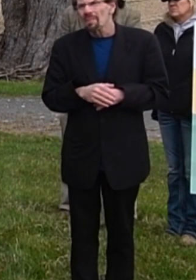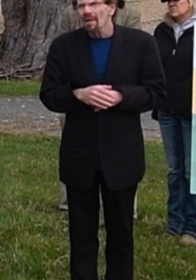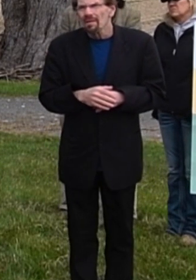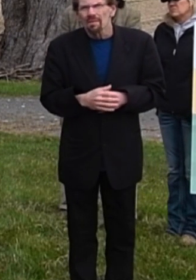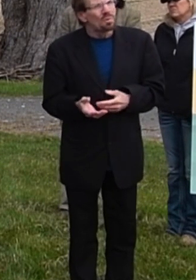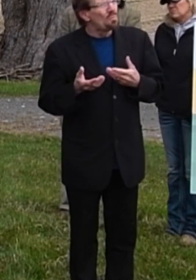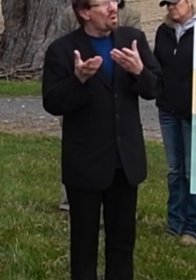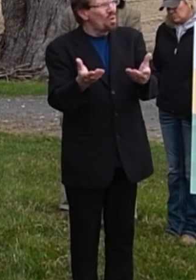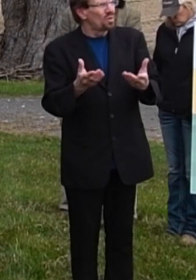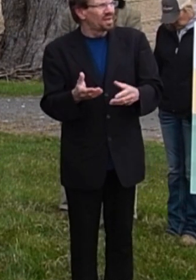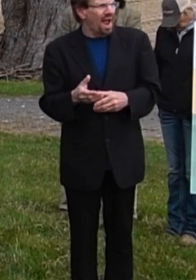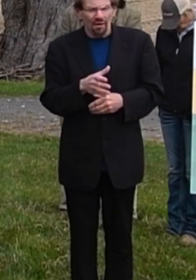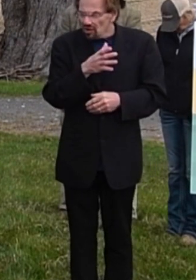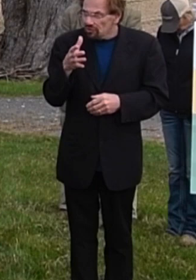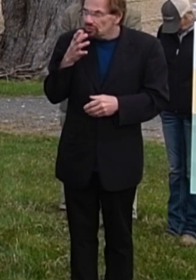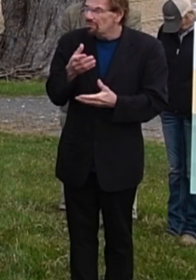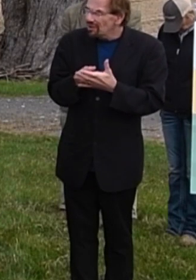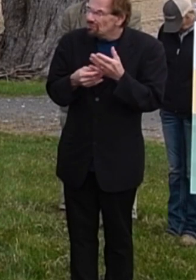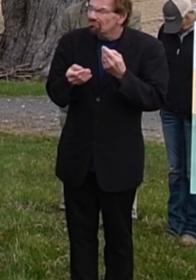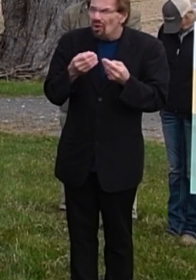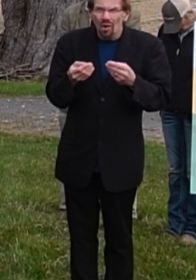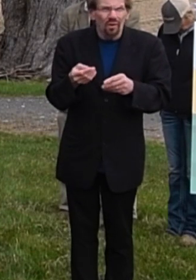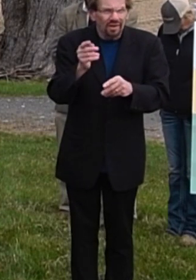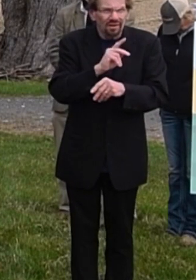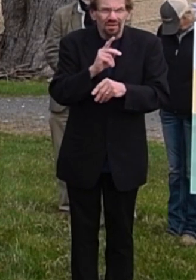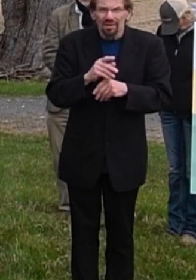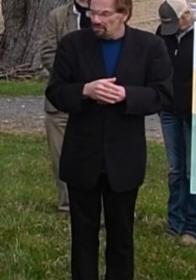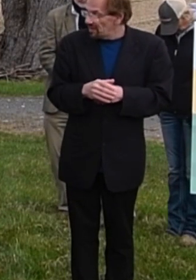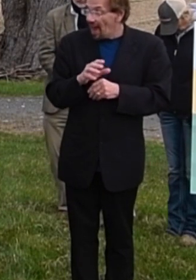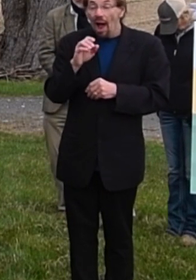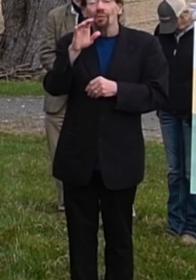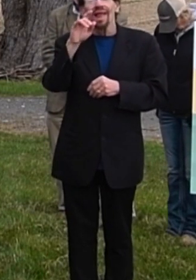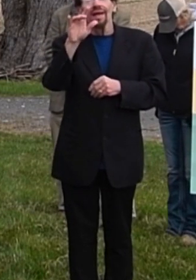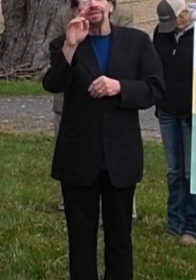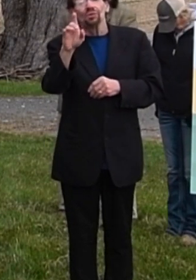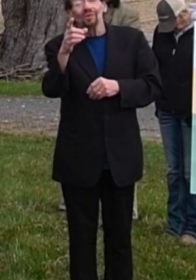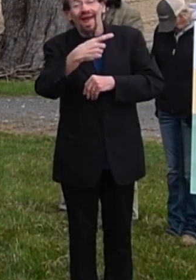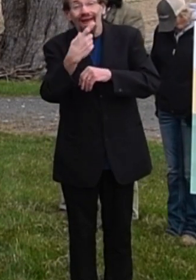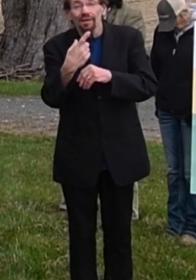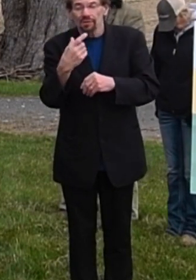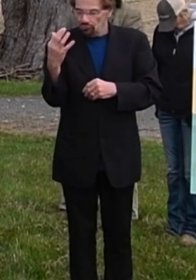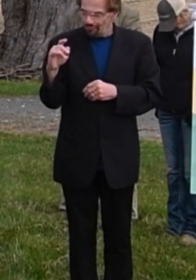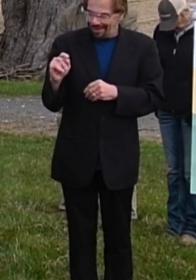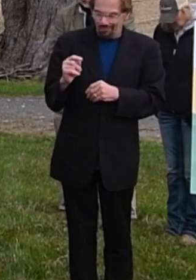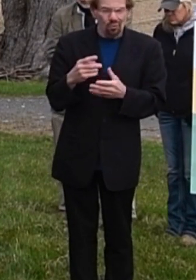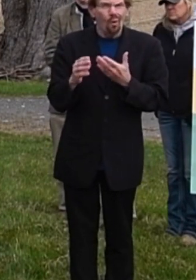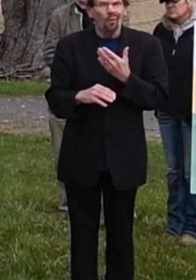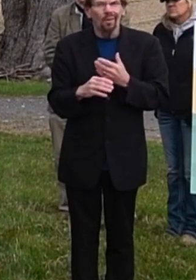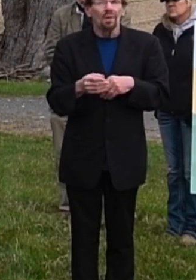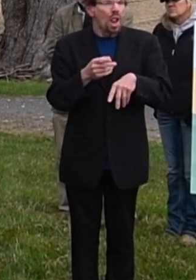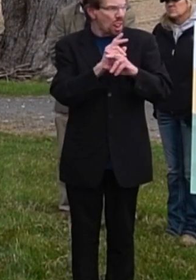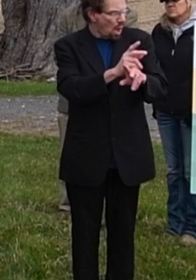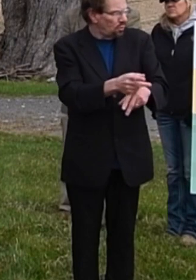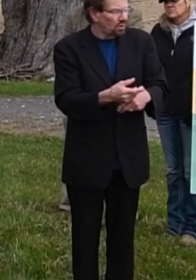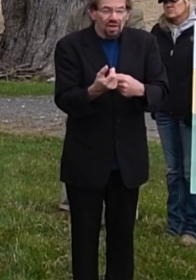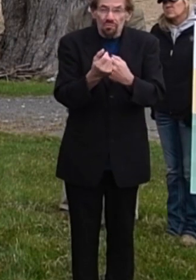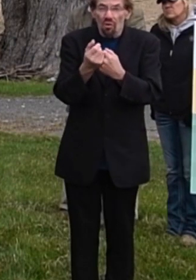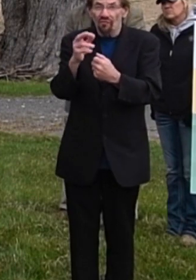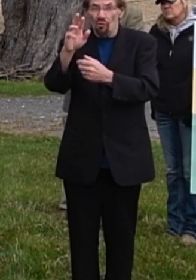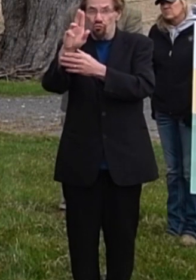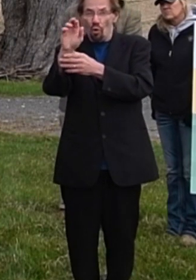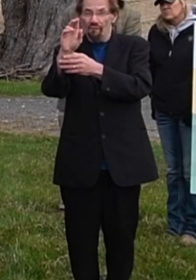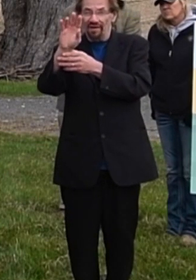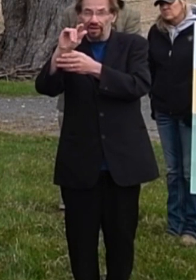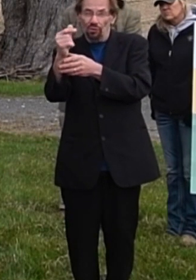budget priorities that have been outlined today, including grant programs, loans, support for the roving radish, as well as